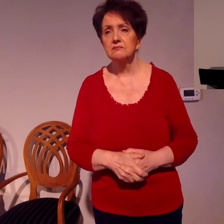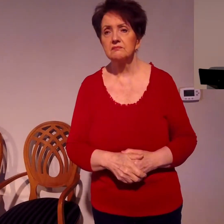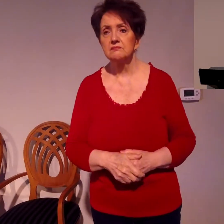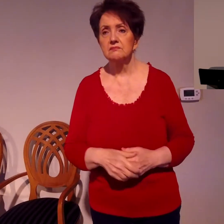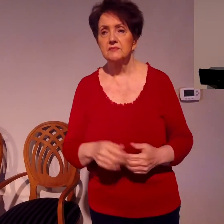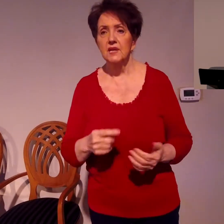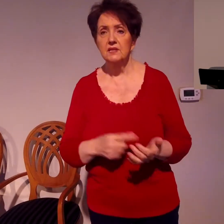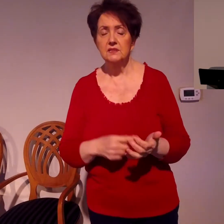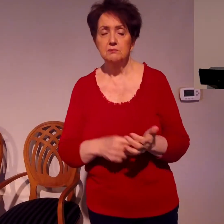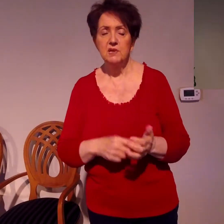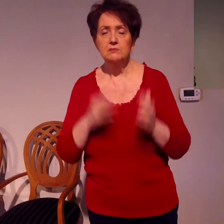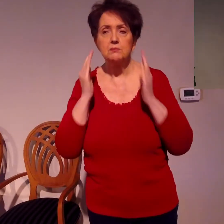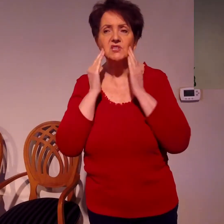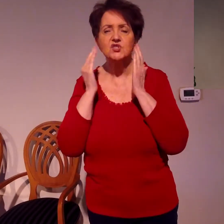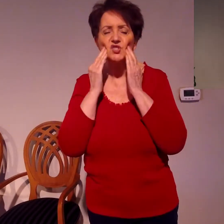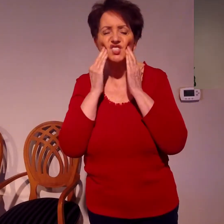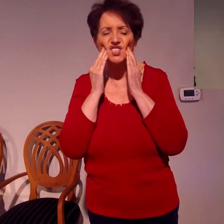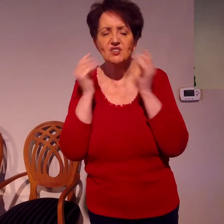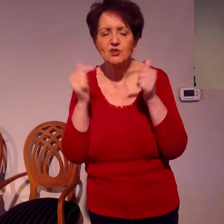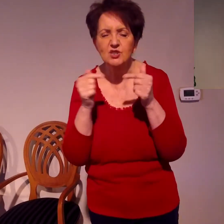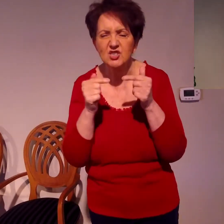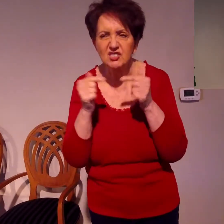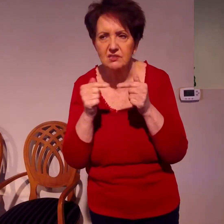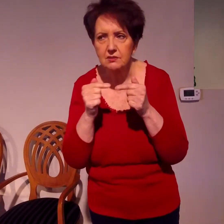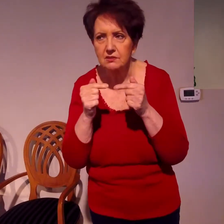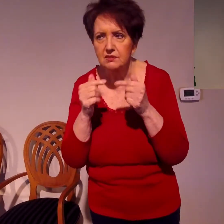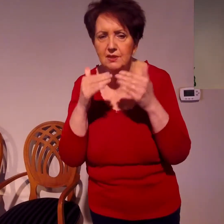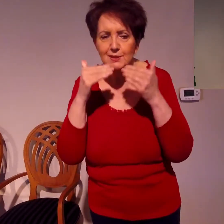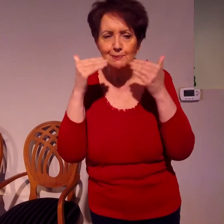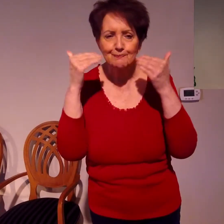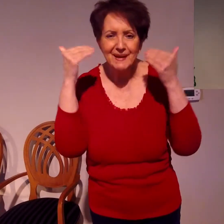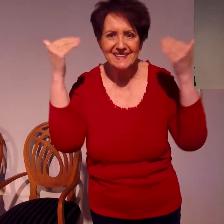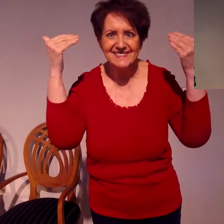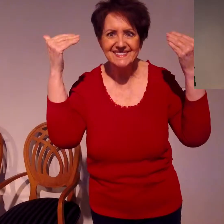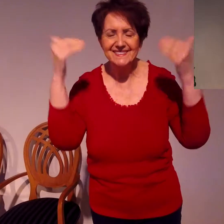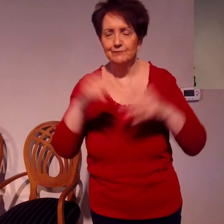Sometimes my cheeks hurt. I smile so much.